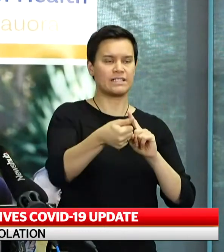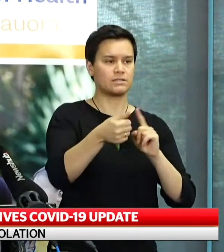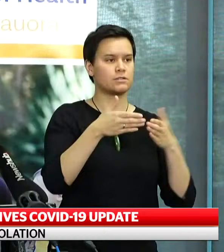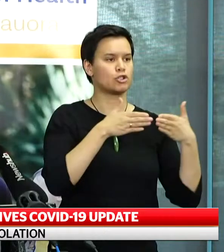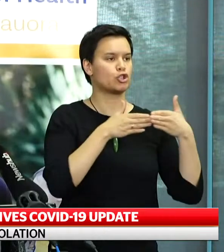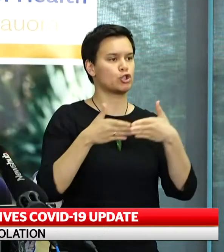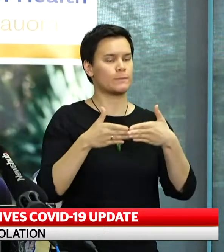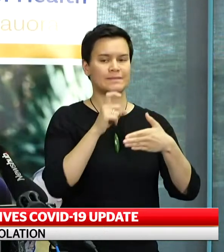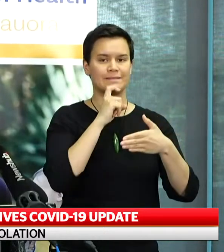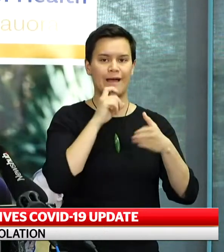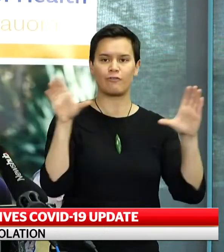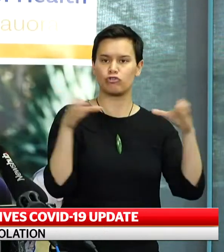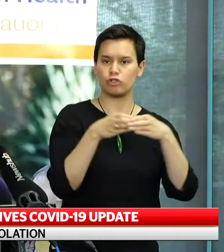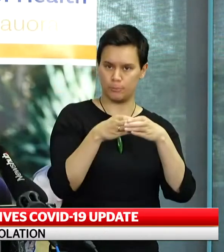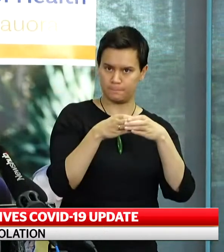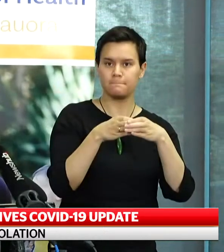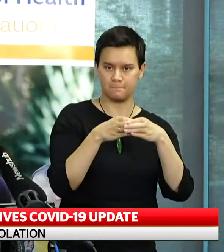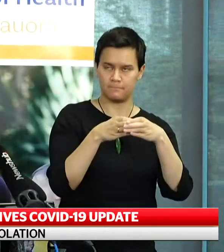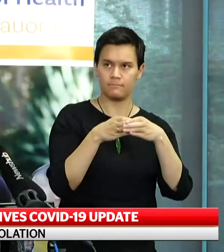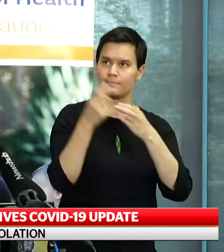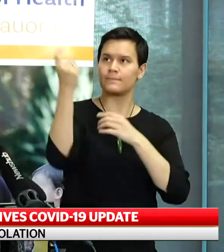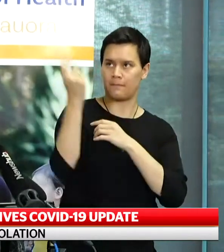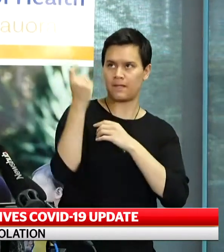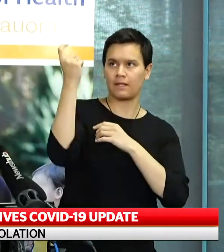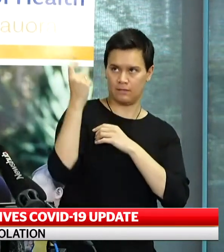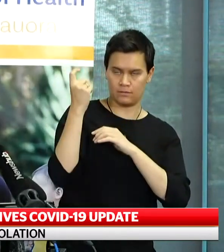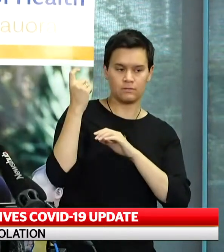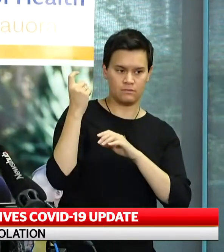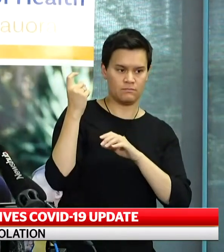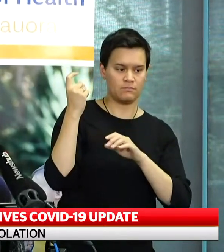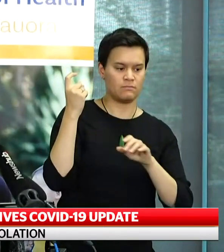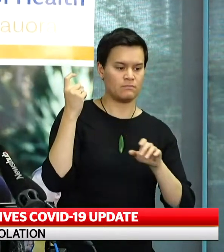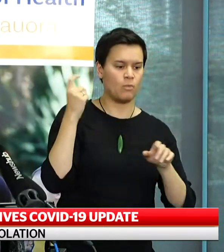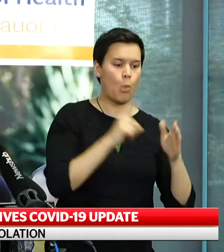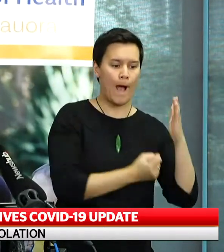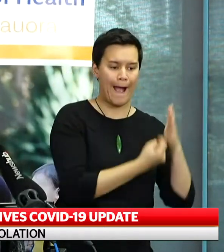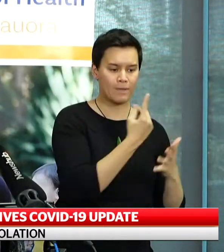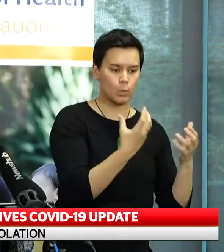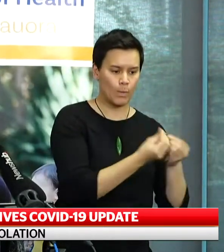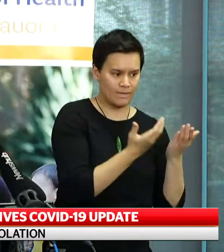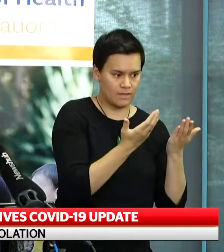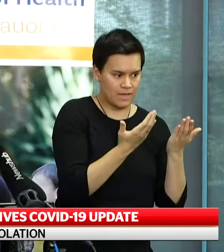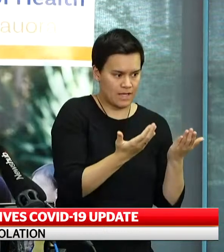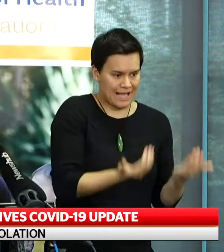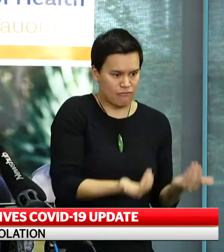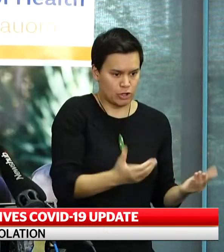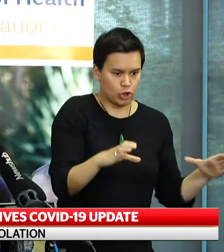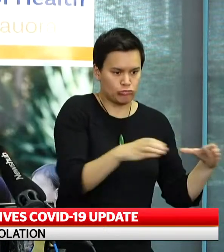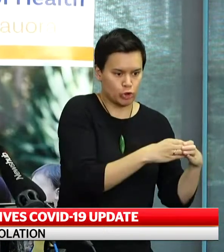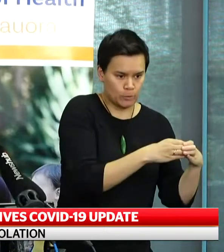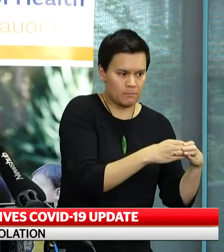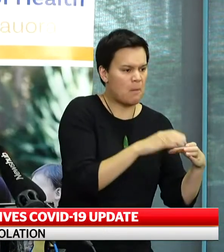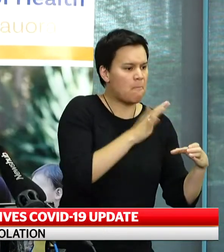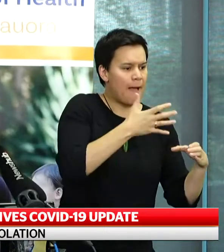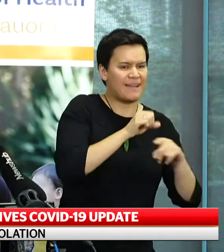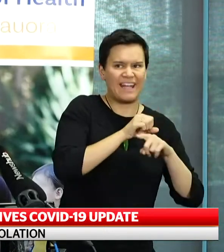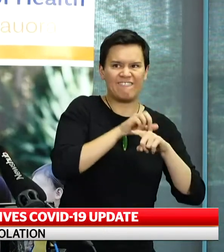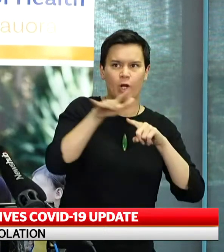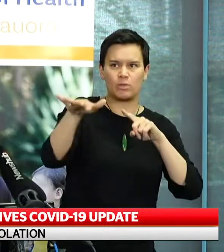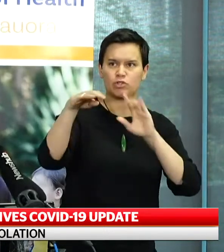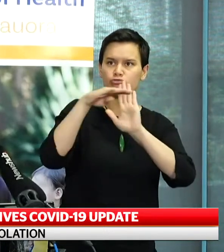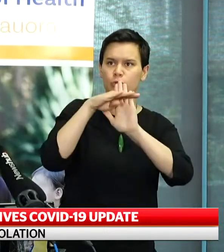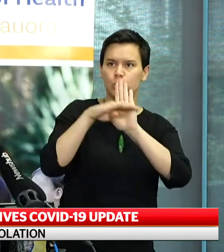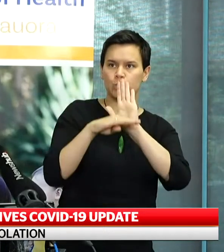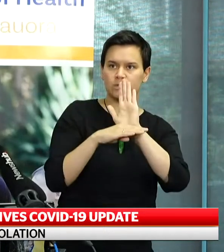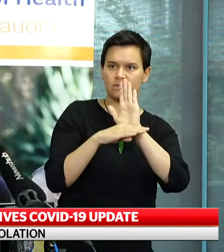the results of whether these current workers at the SUDEMA are not infectious anymore. Are you ruling out that that wouldn't be the next cohort potentially